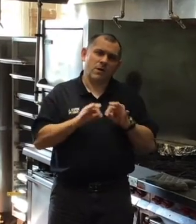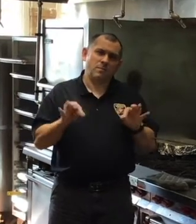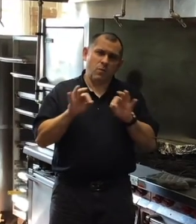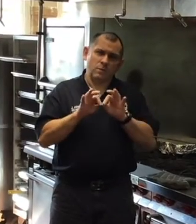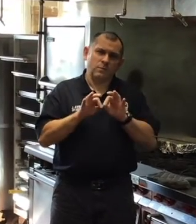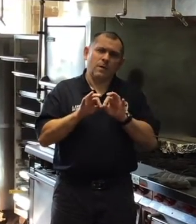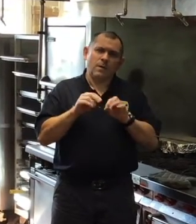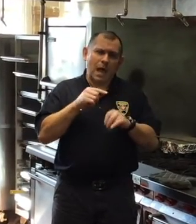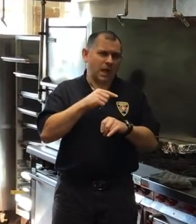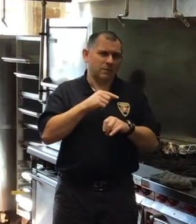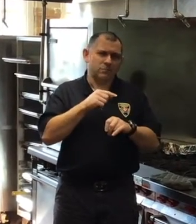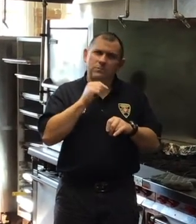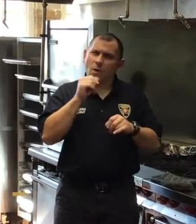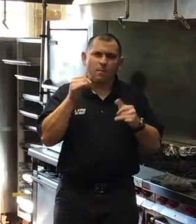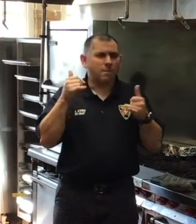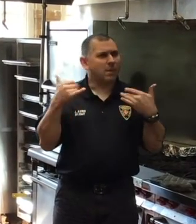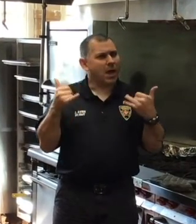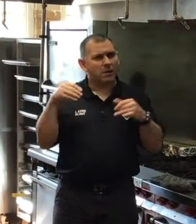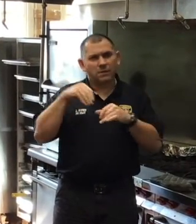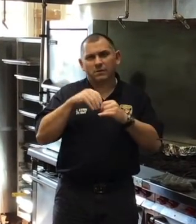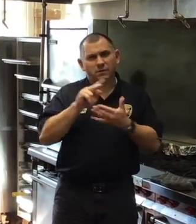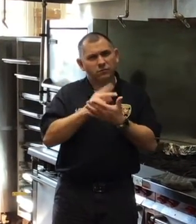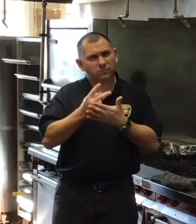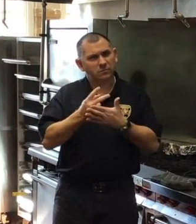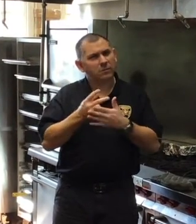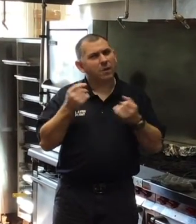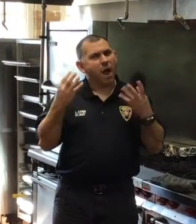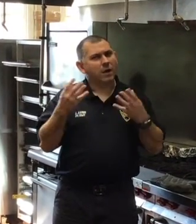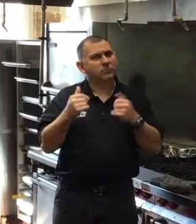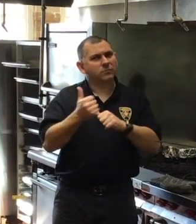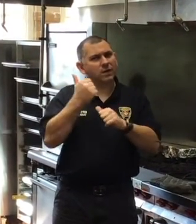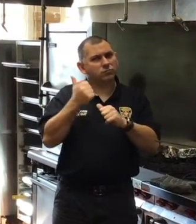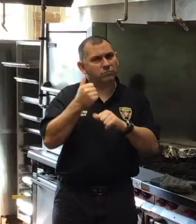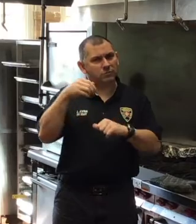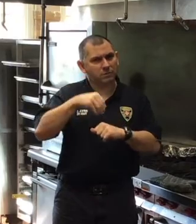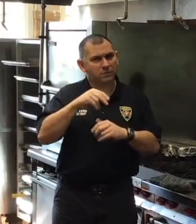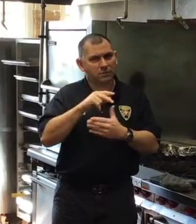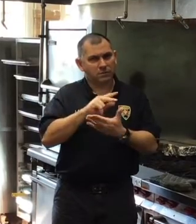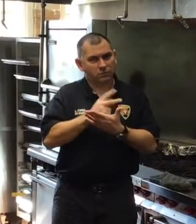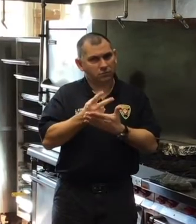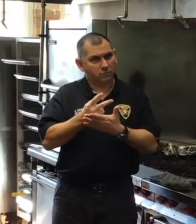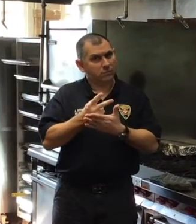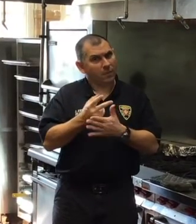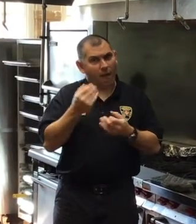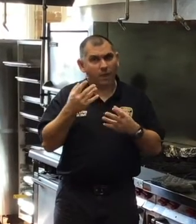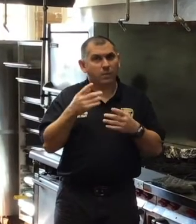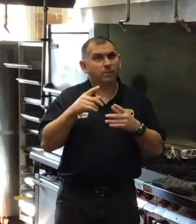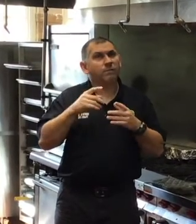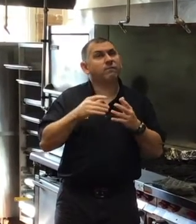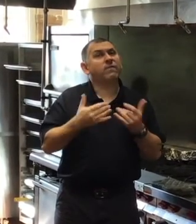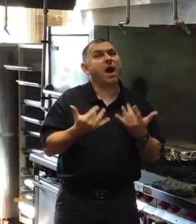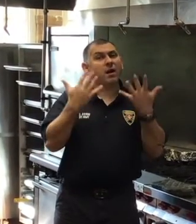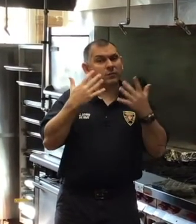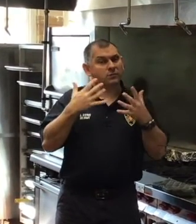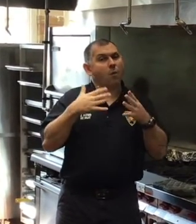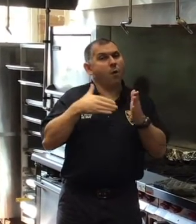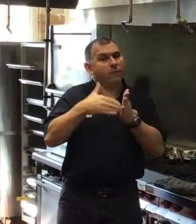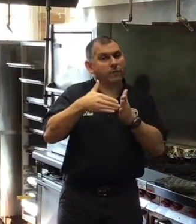So kitchen safety is also very important. And it's important to know, don't play in the kitchen either, because there's a lot of hazards in the